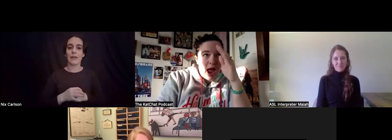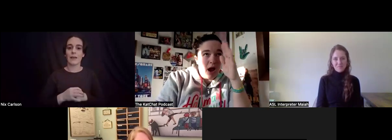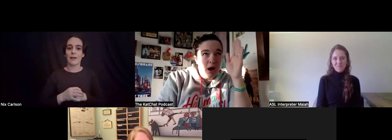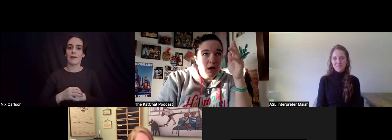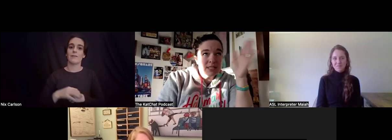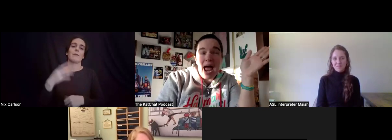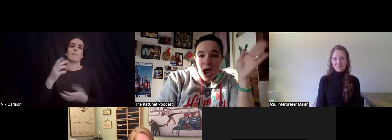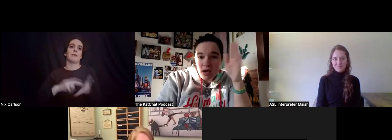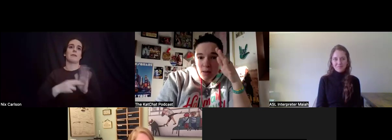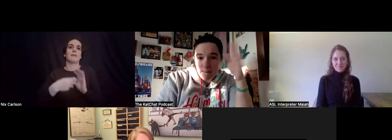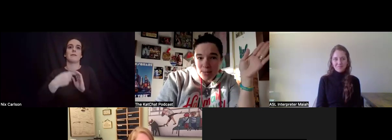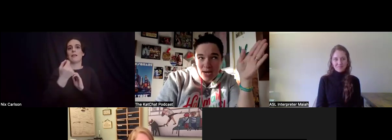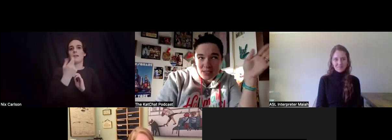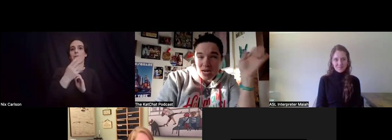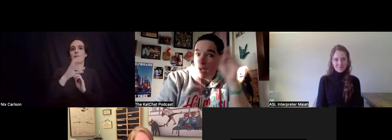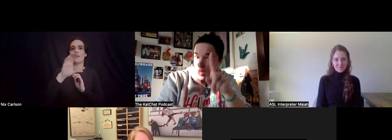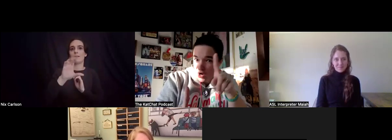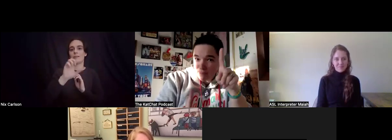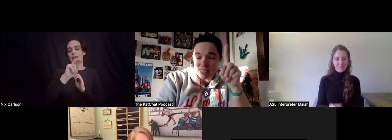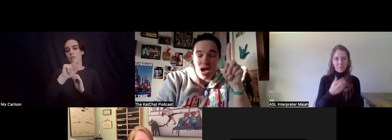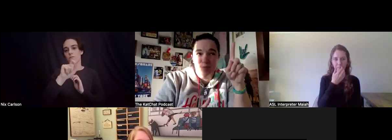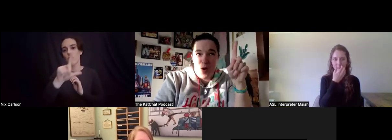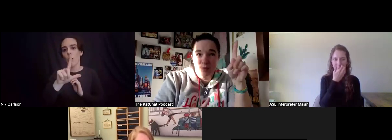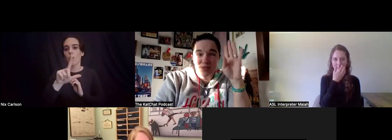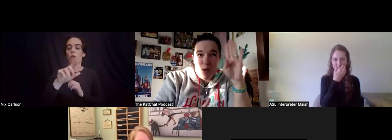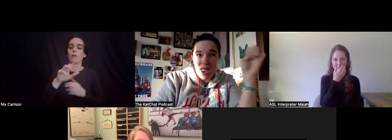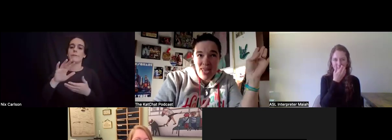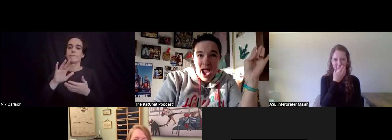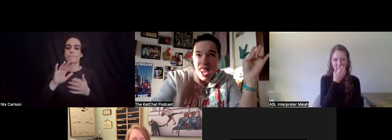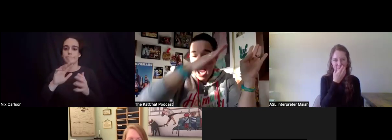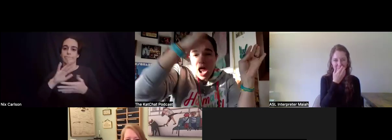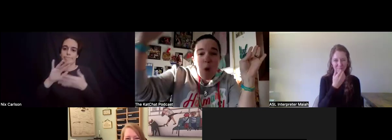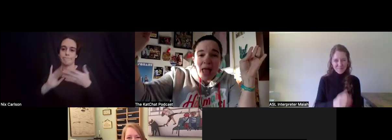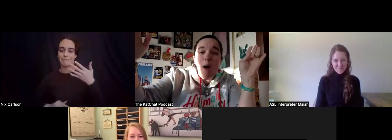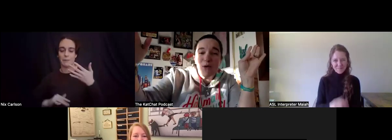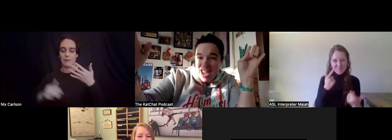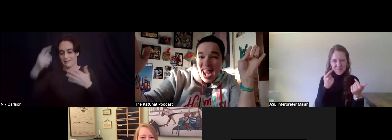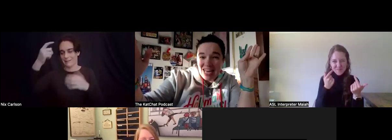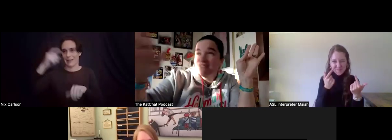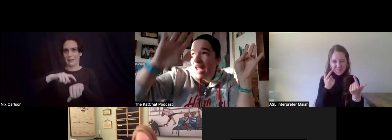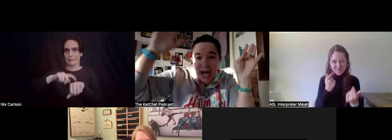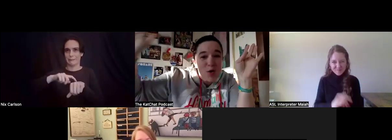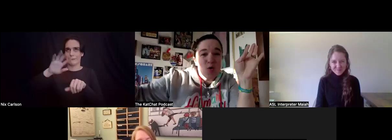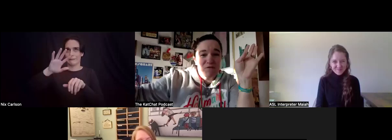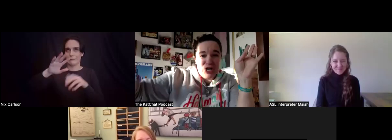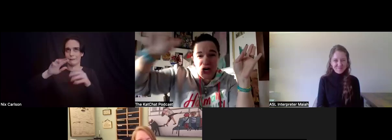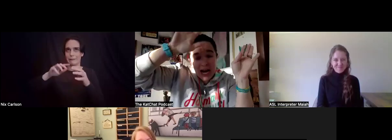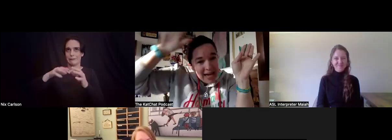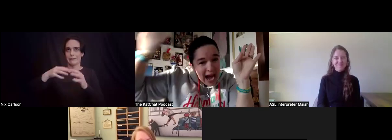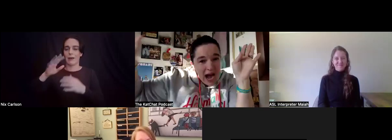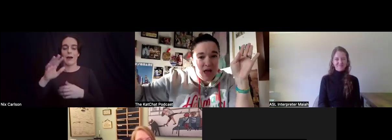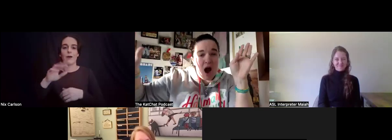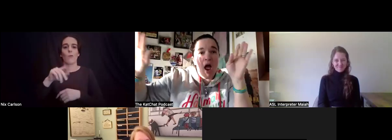Central and 10 PST. I'm learning my time down. So, yeah, 1 Yeah. hour ahead in